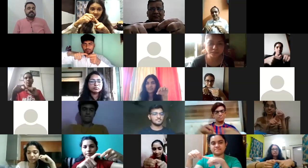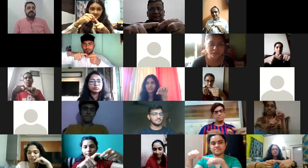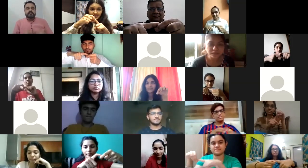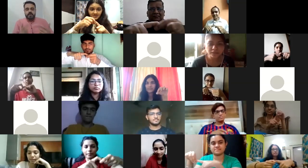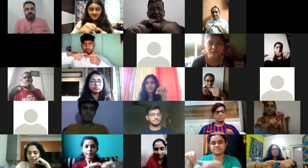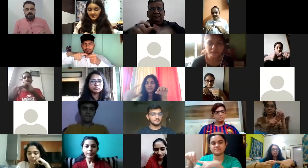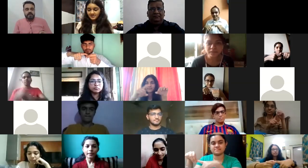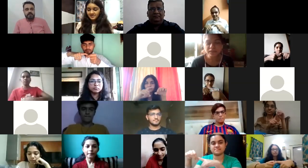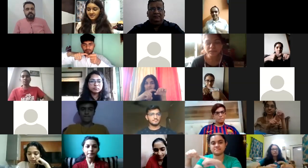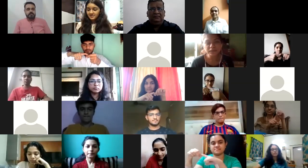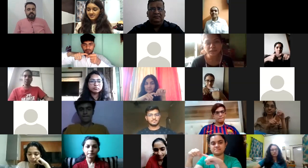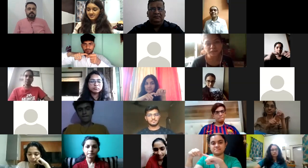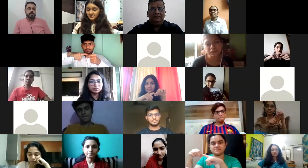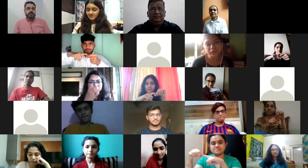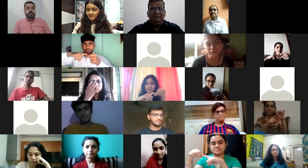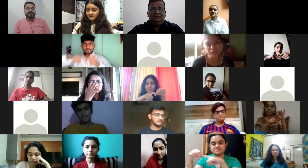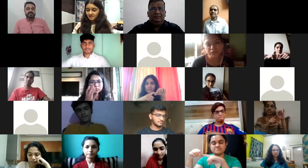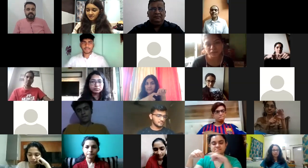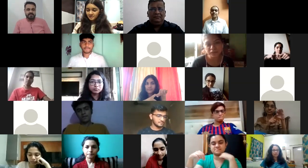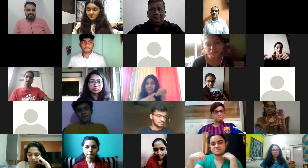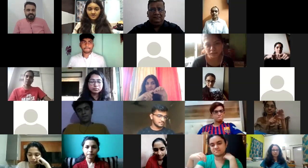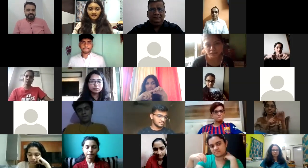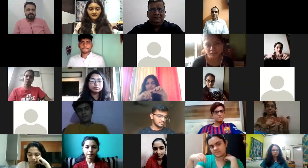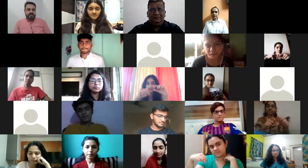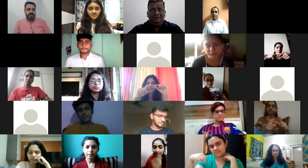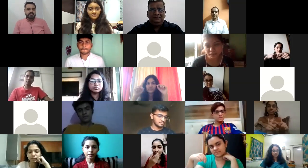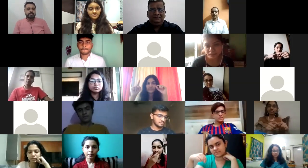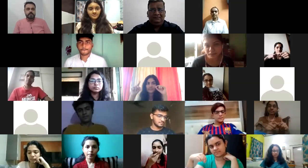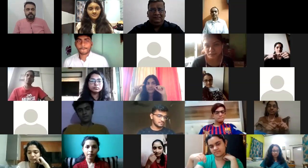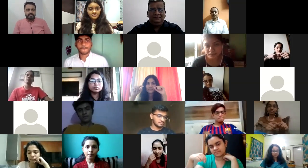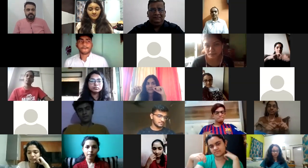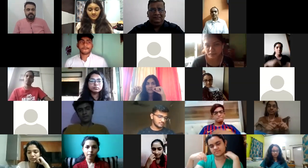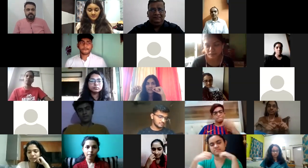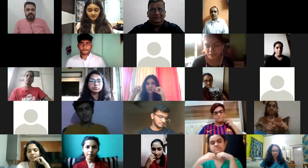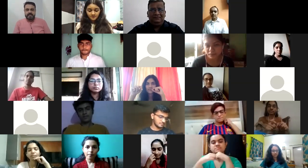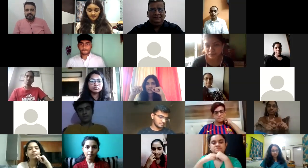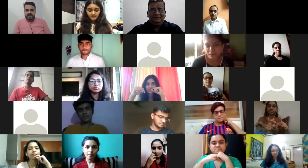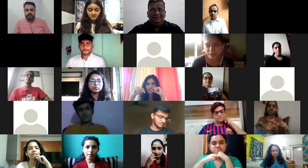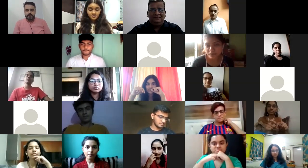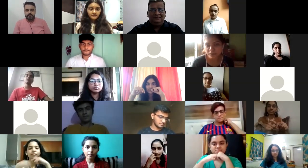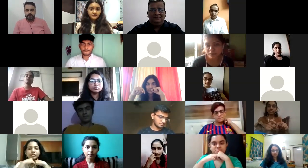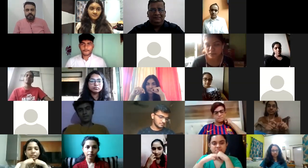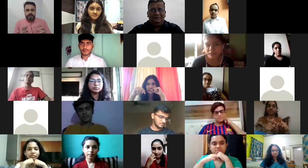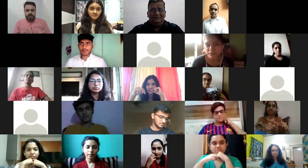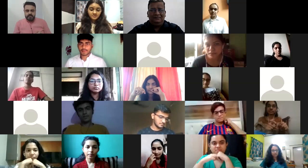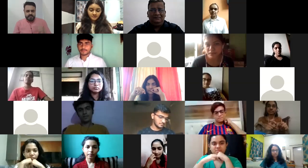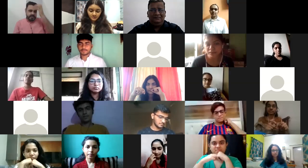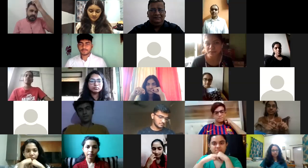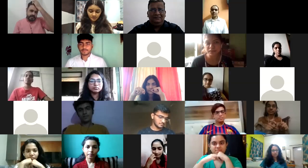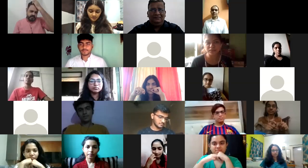sign for the word question. Ask me a question. Any guesses how it would be something related?